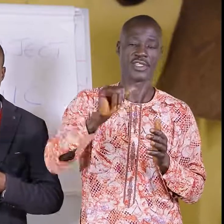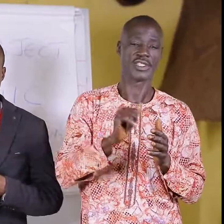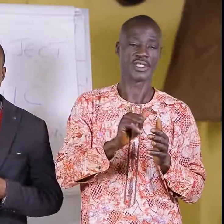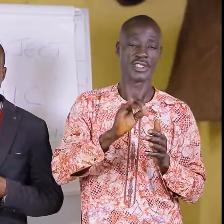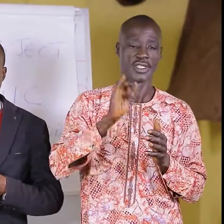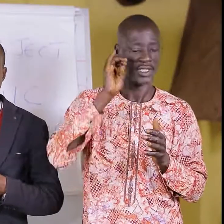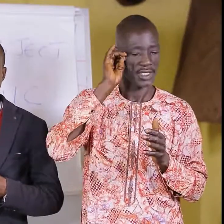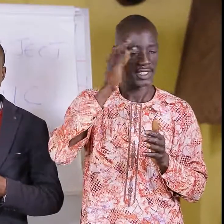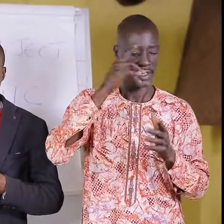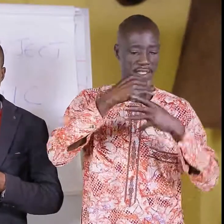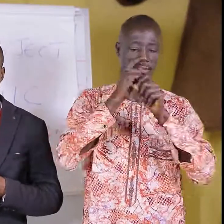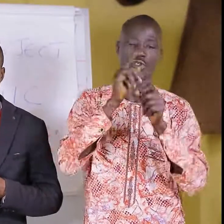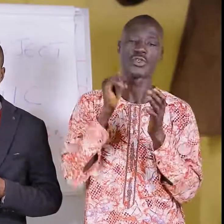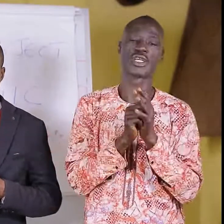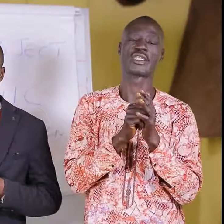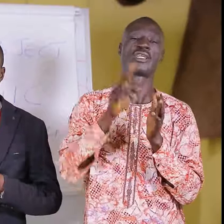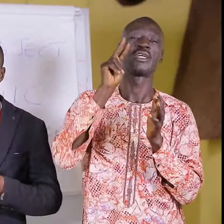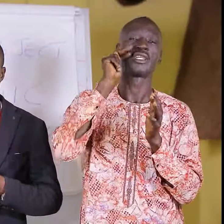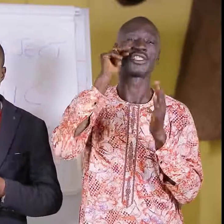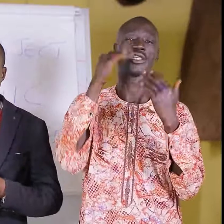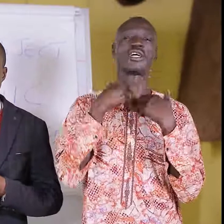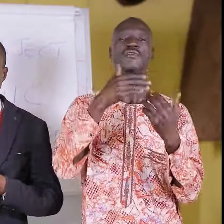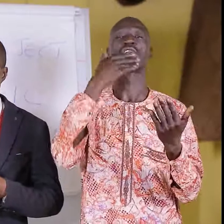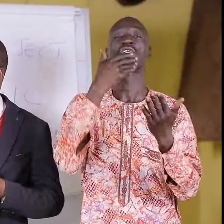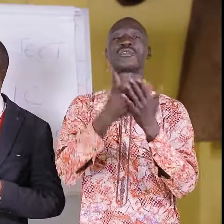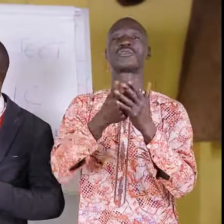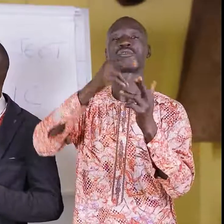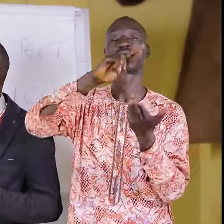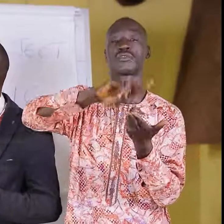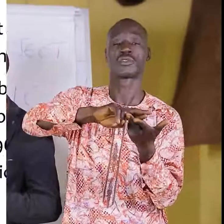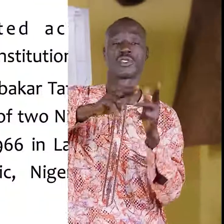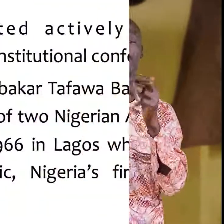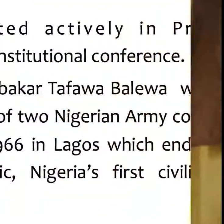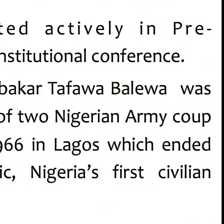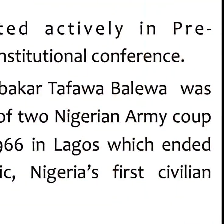that Nigeria had good relationship with other nations.